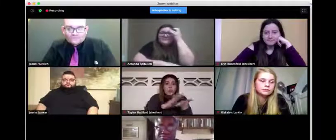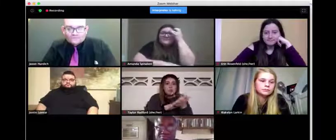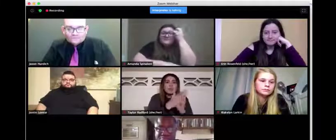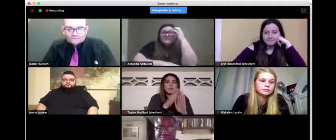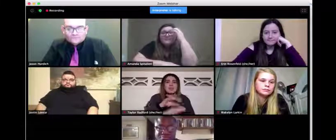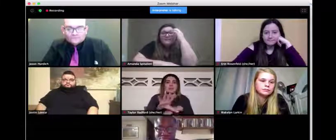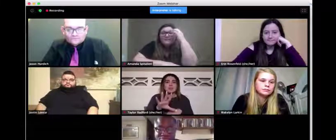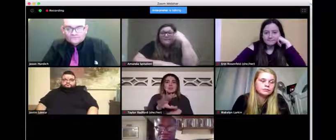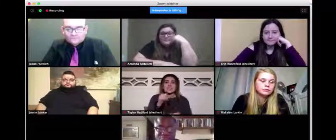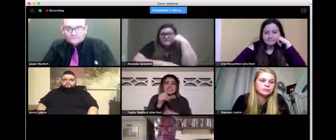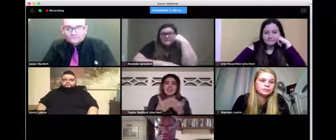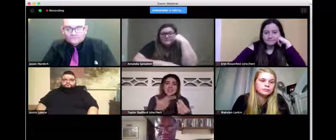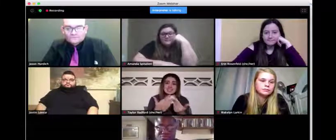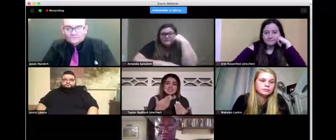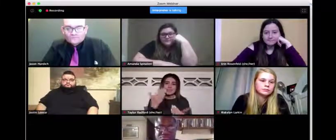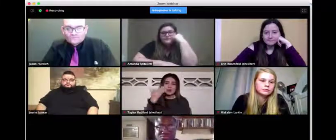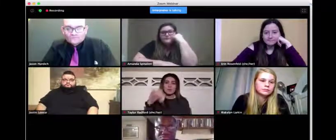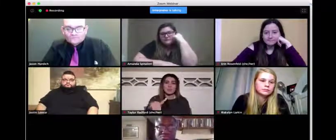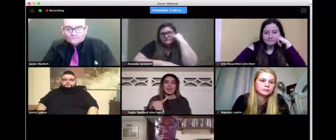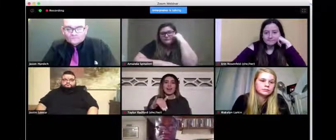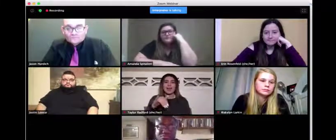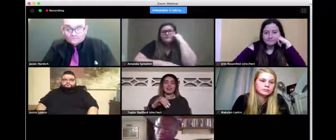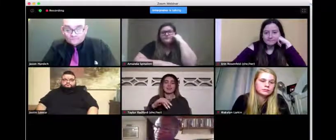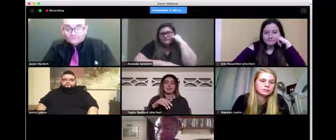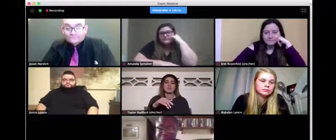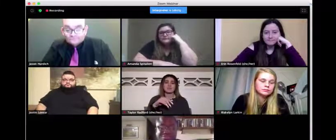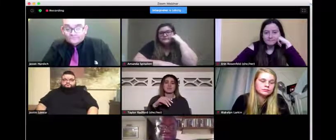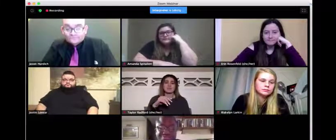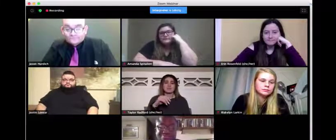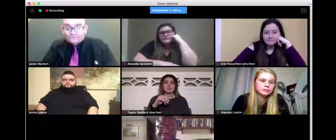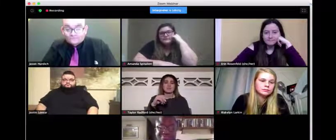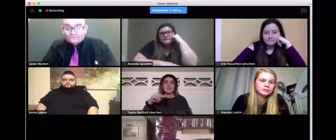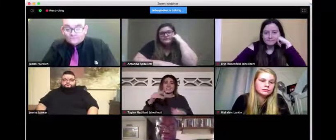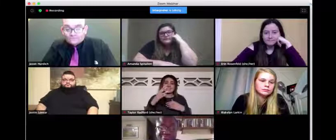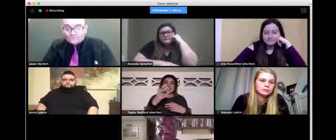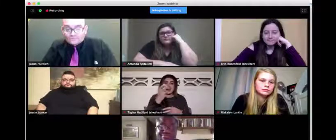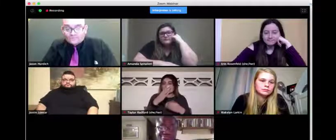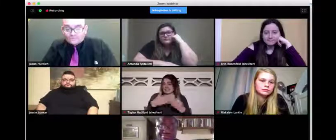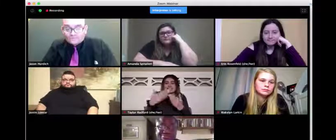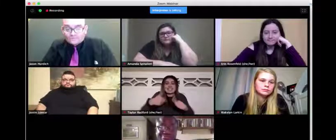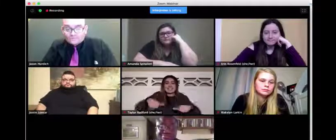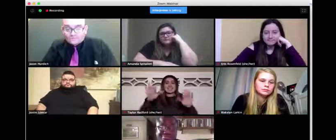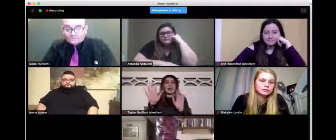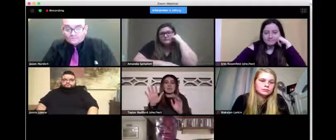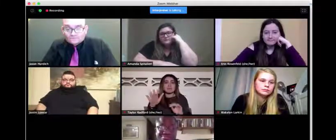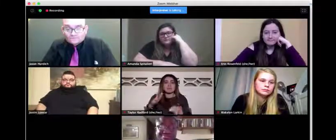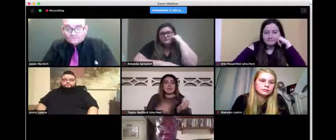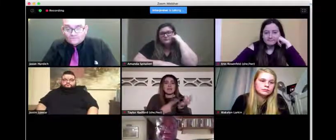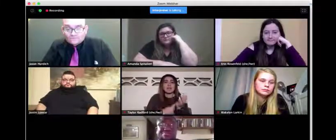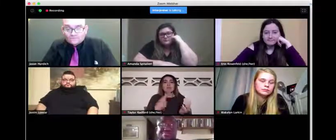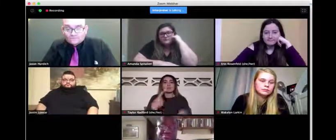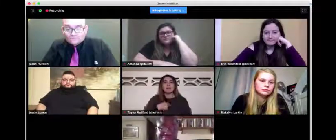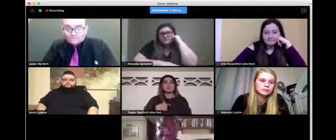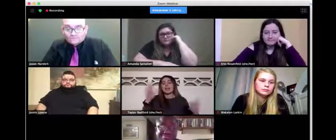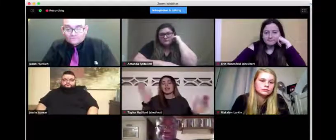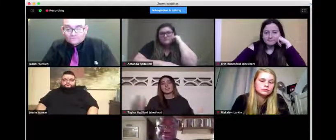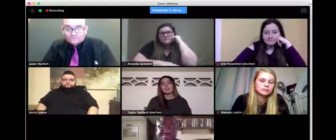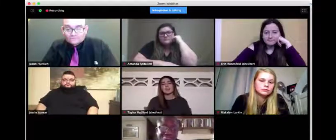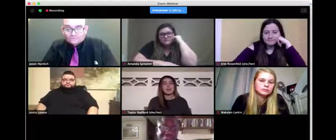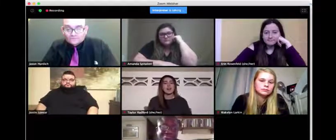And, it's easy to give up. Sometimes I would just be like, oh, forget it. I can't do this. It's a huge responsibility. I